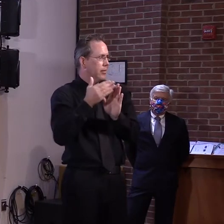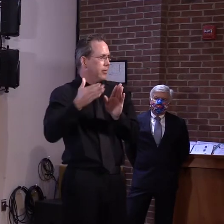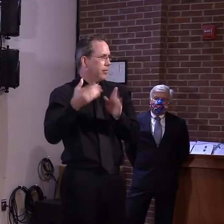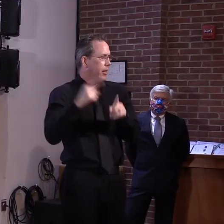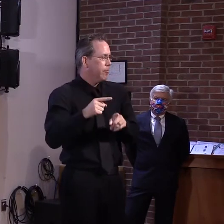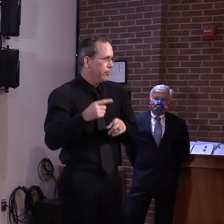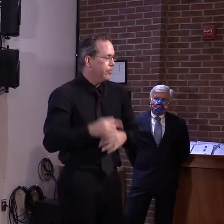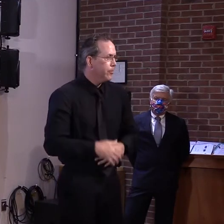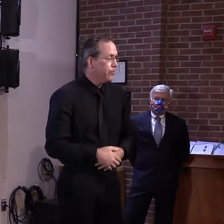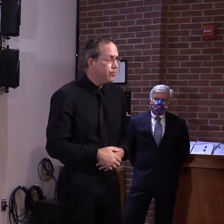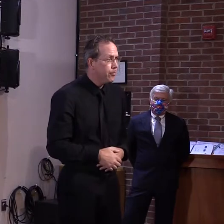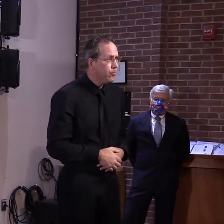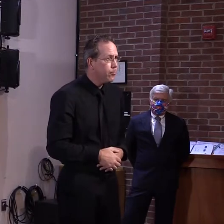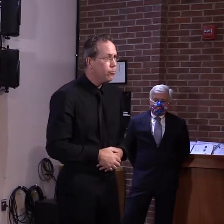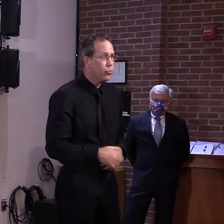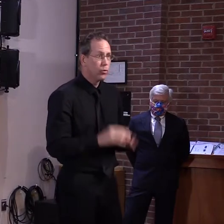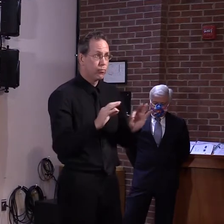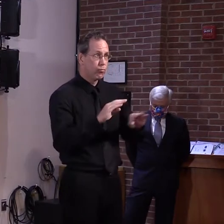governor.